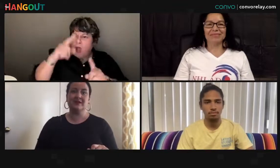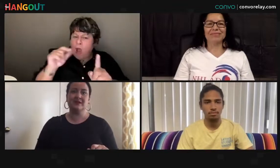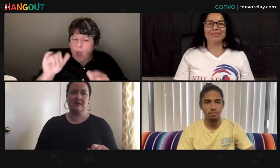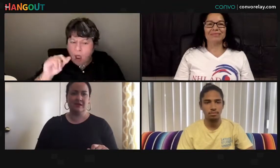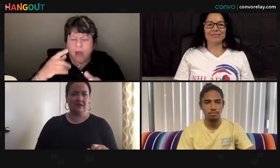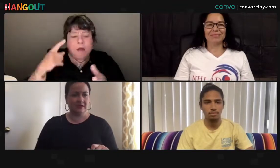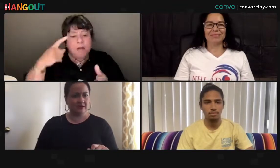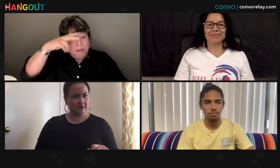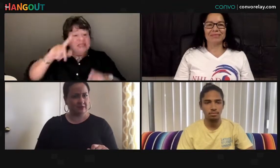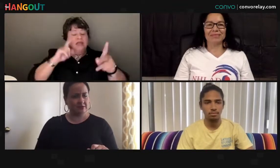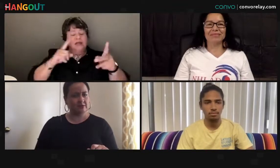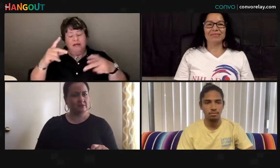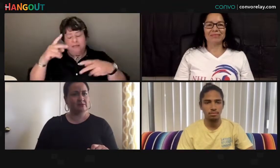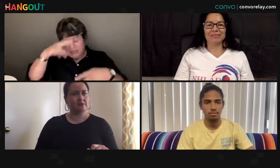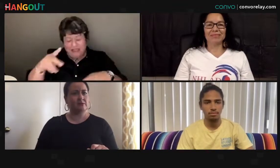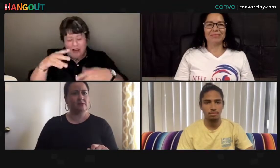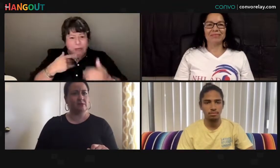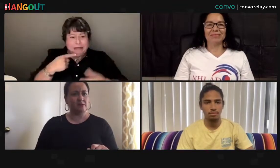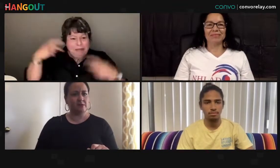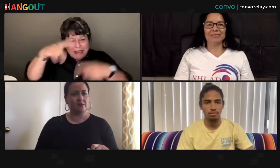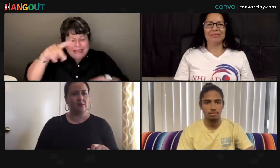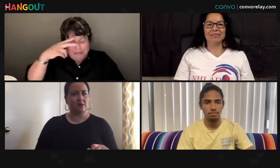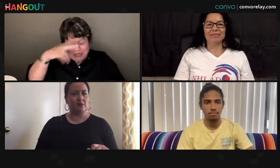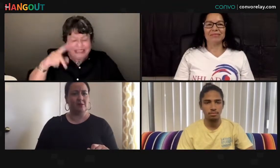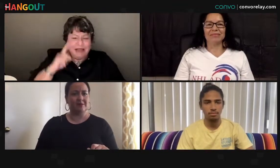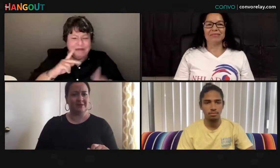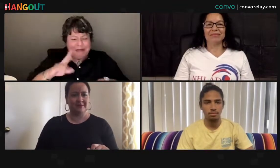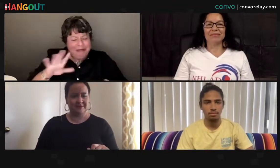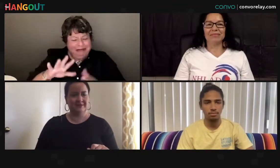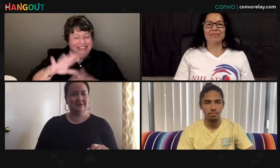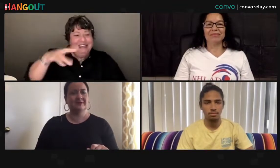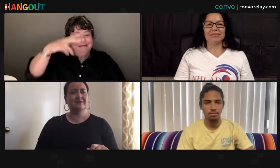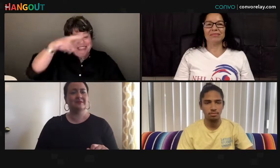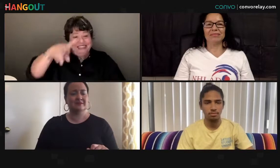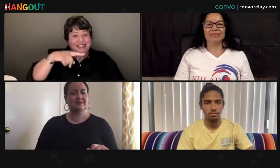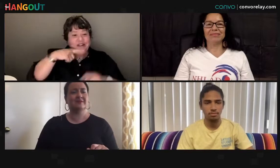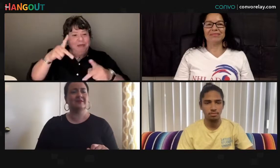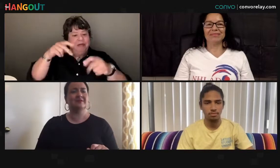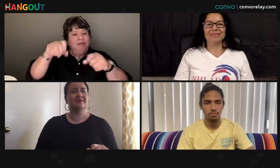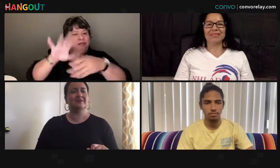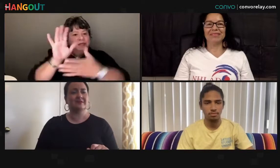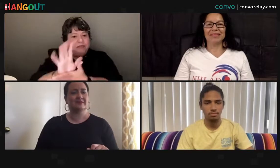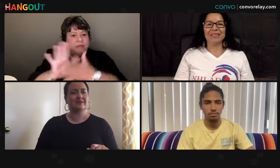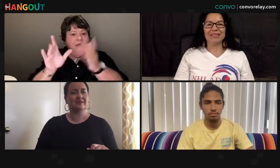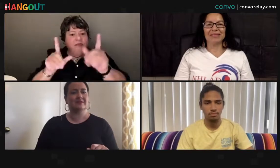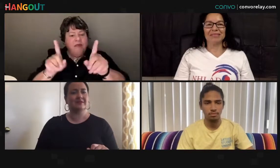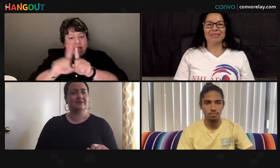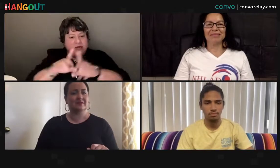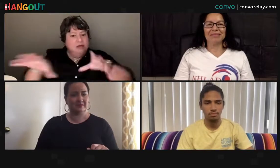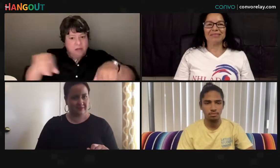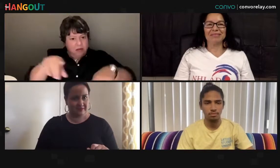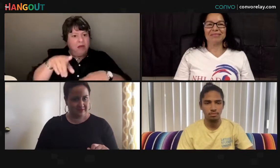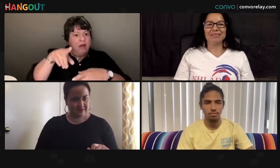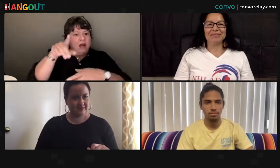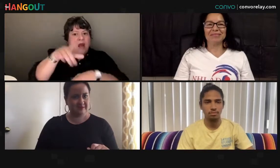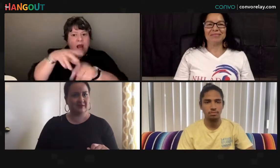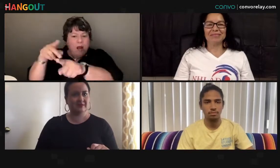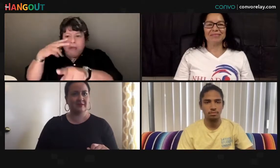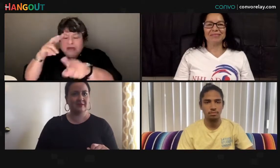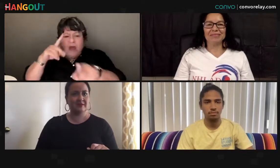Mexicans got into the film industry. And I realized that I almost said Mexican deaf people. That's not what I meant. I meant Mexican hearing